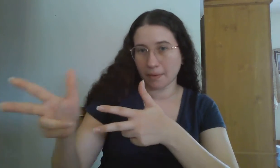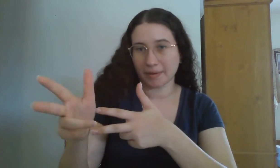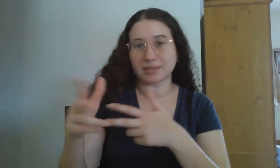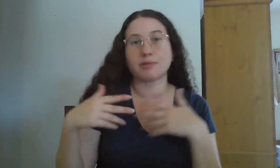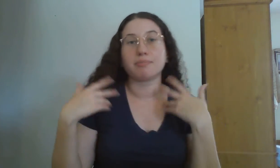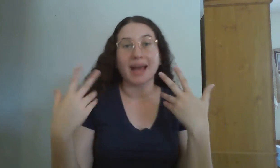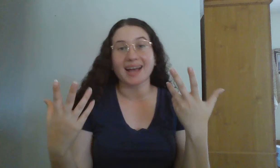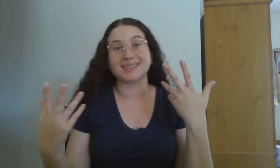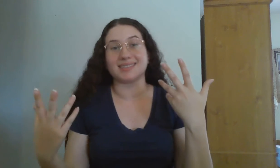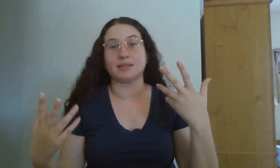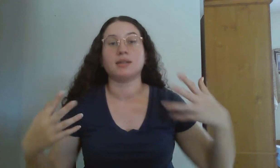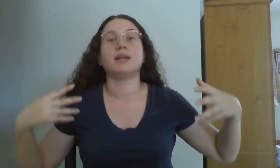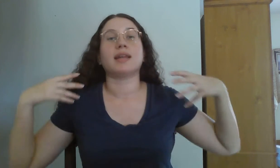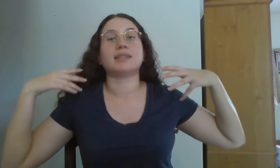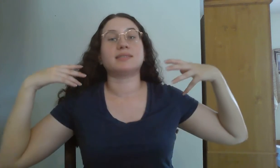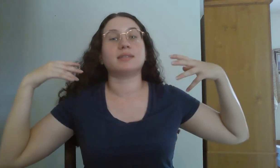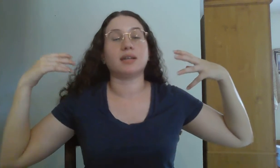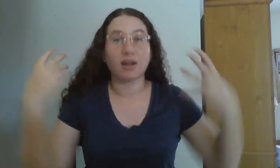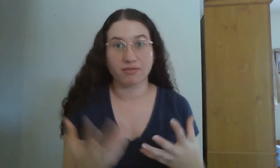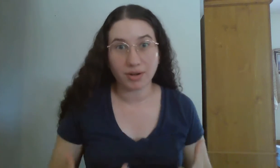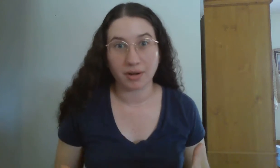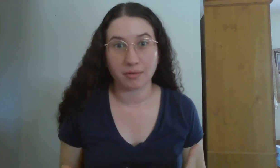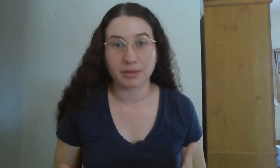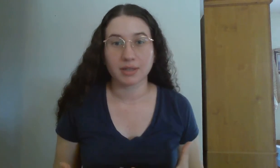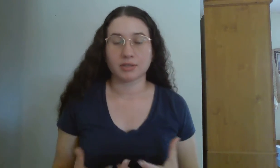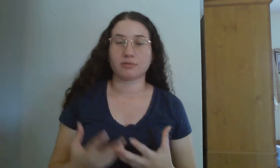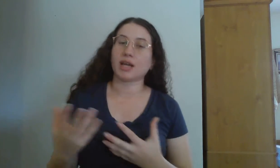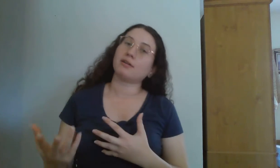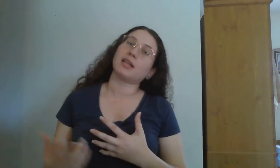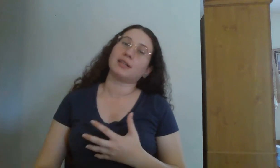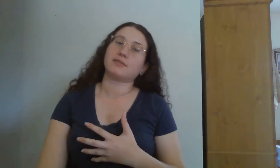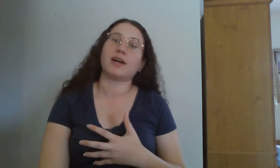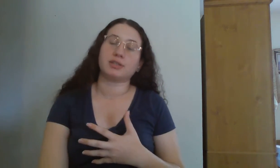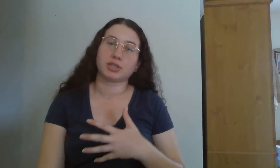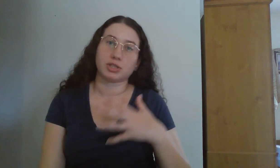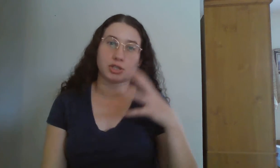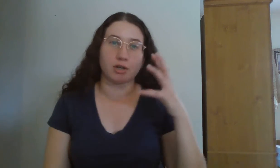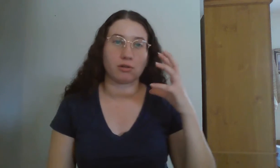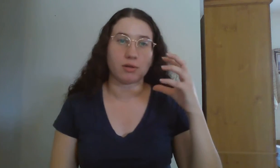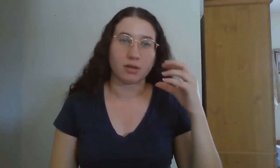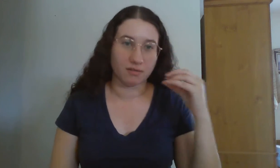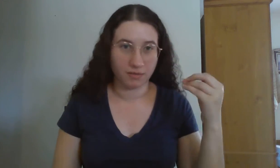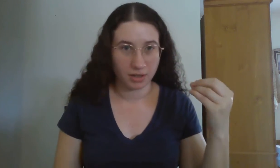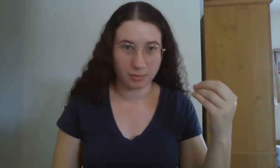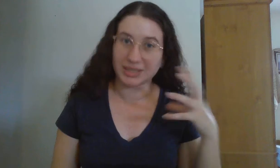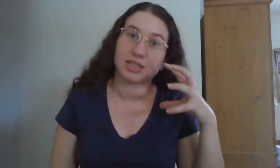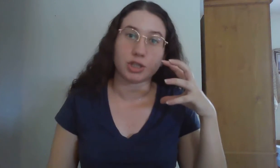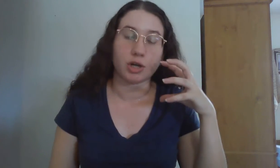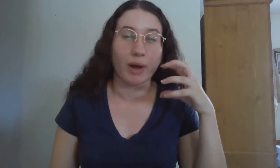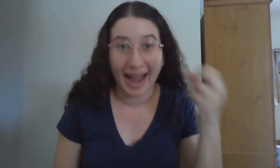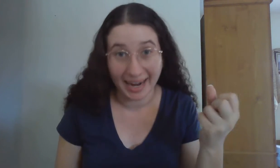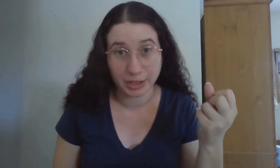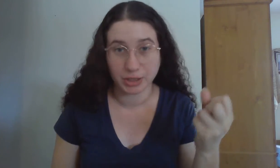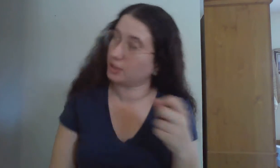Right? So passing, that's a verb. So now classifiers can show verb, it can show action, it can